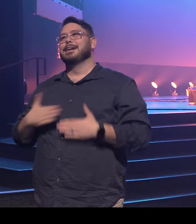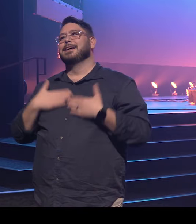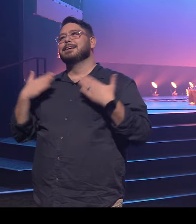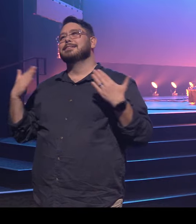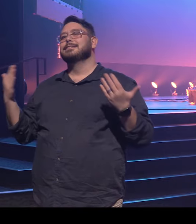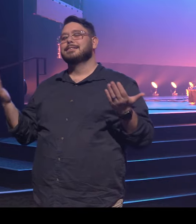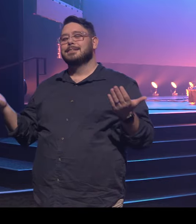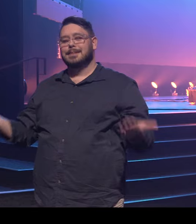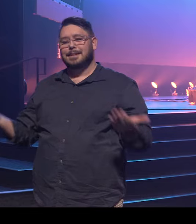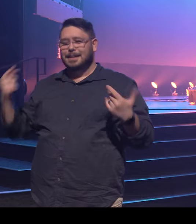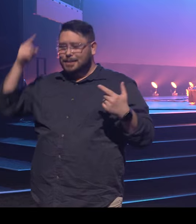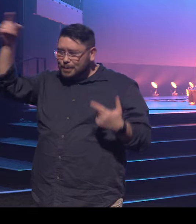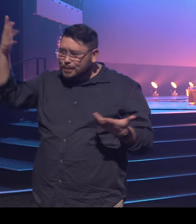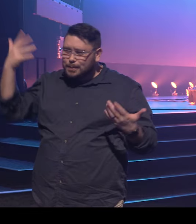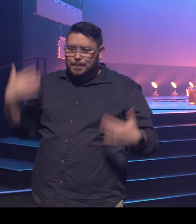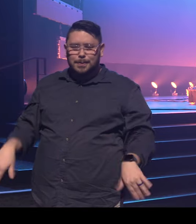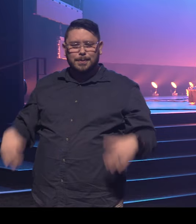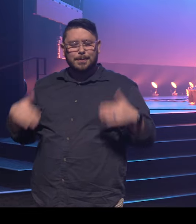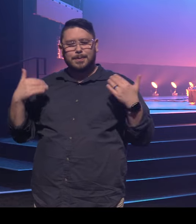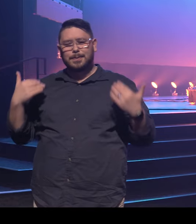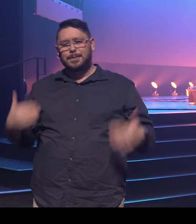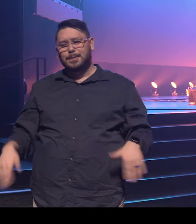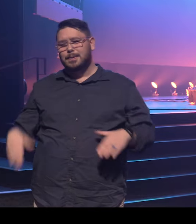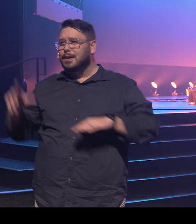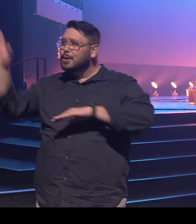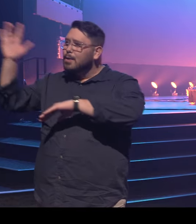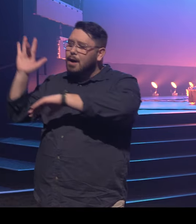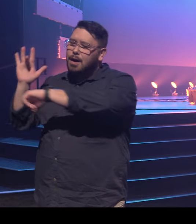Lord, you bring peace to the anxious.